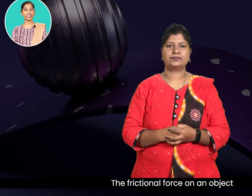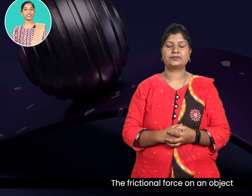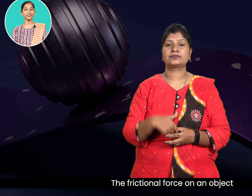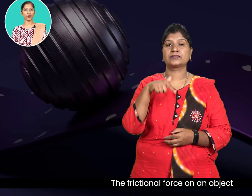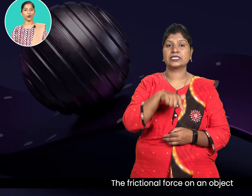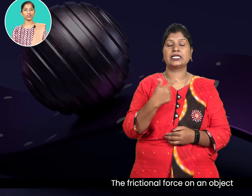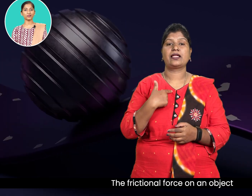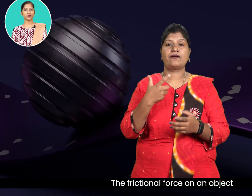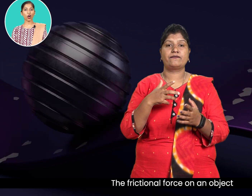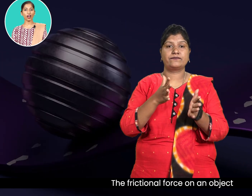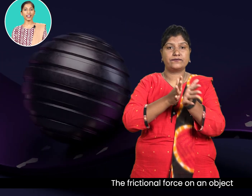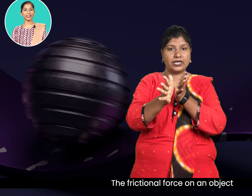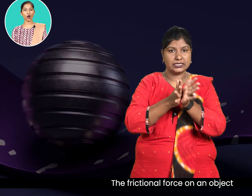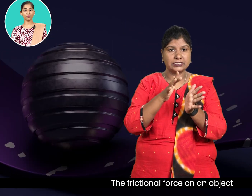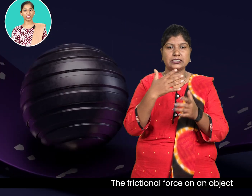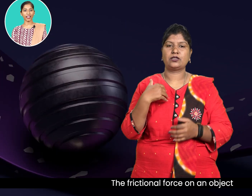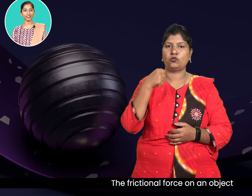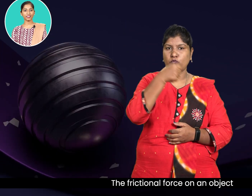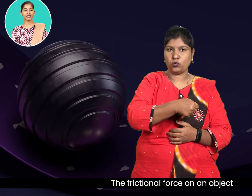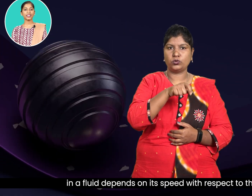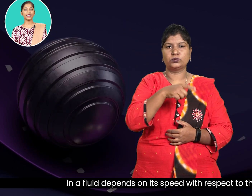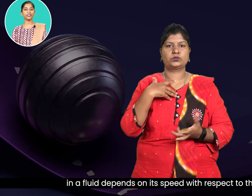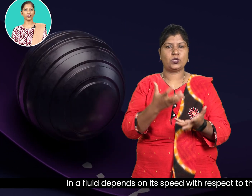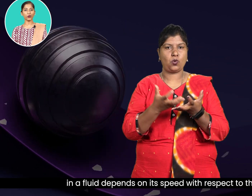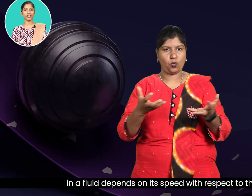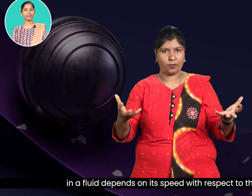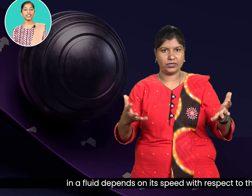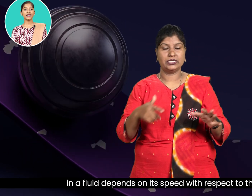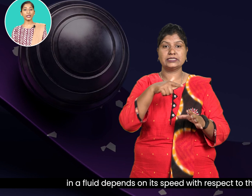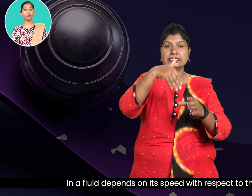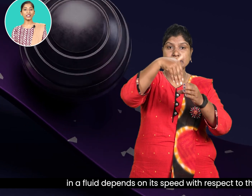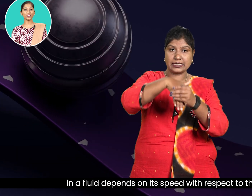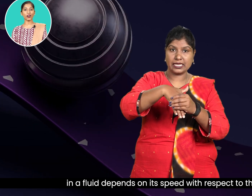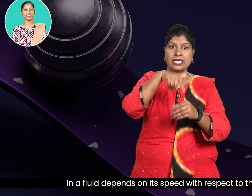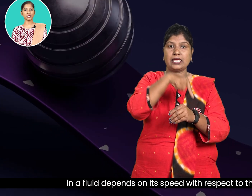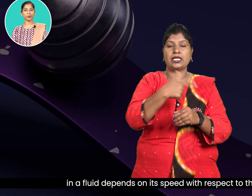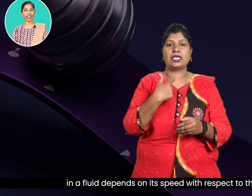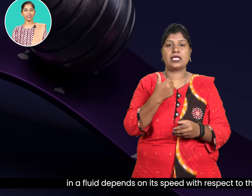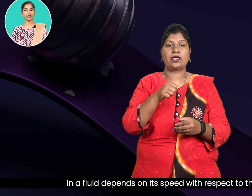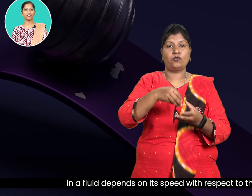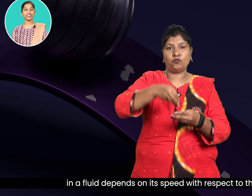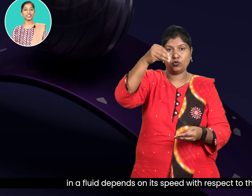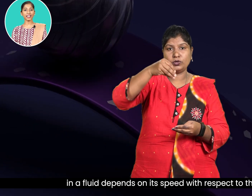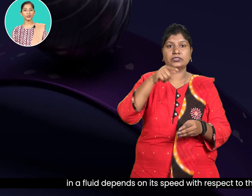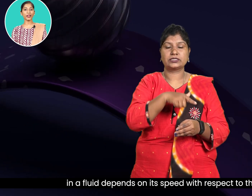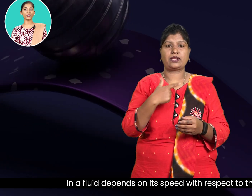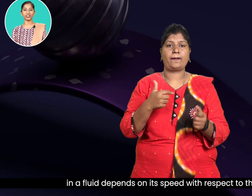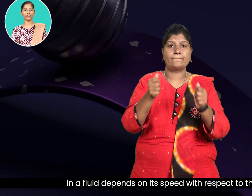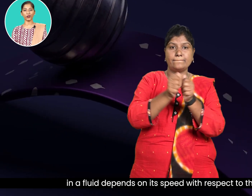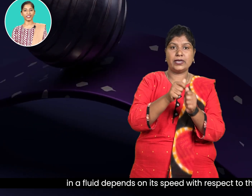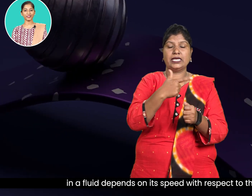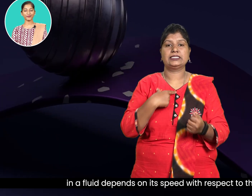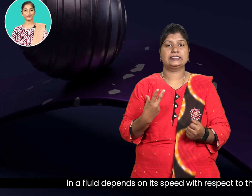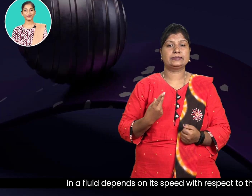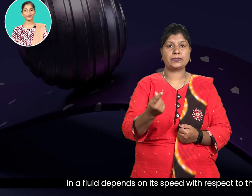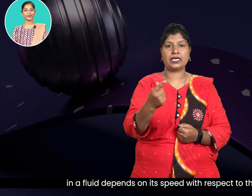The frictional force on an object in a fluid depends on its speed with respect to the